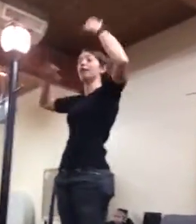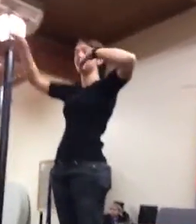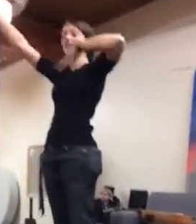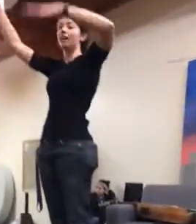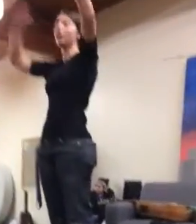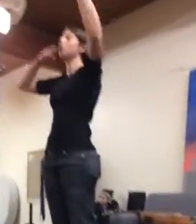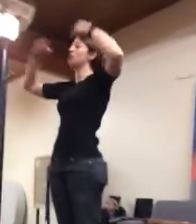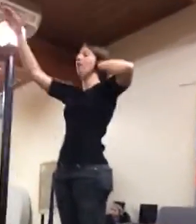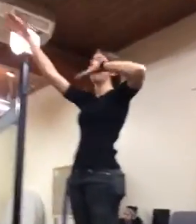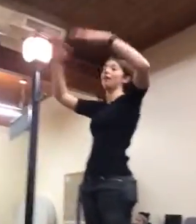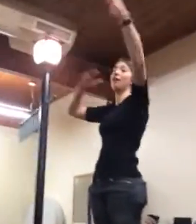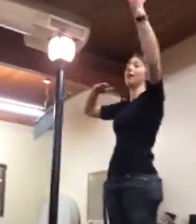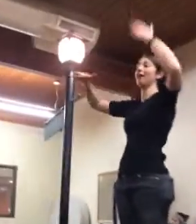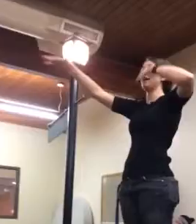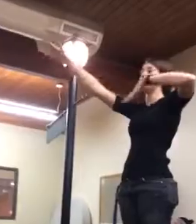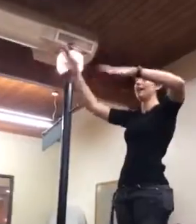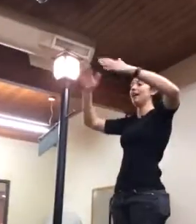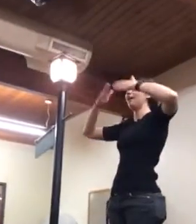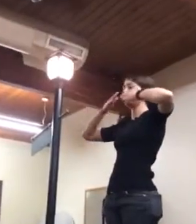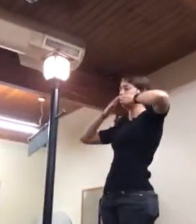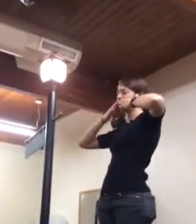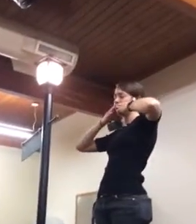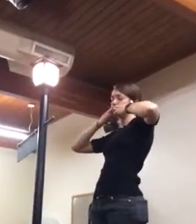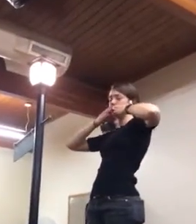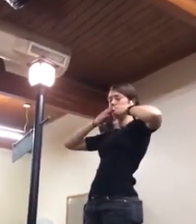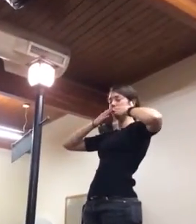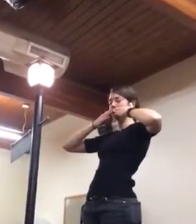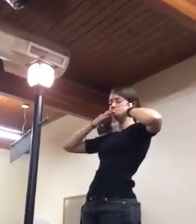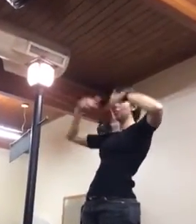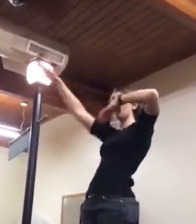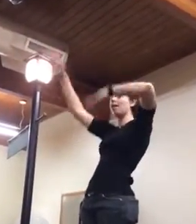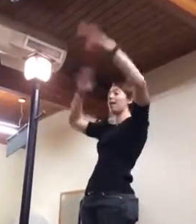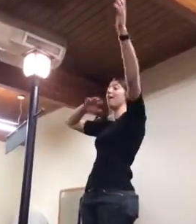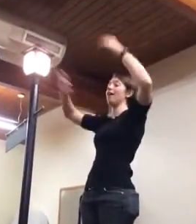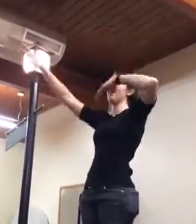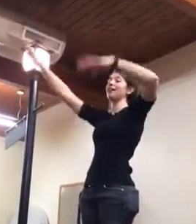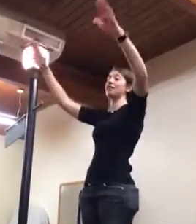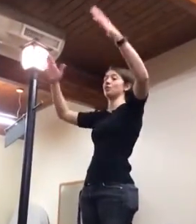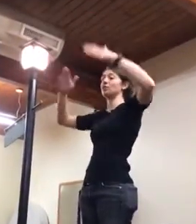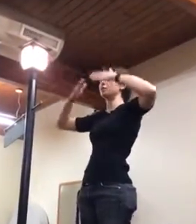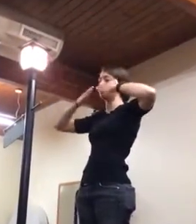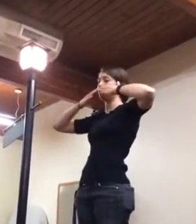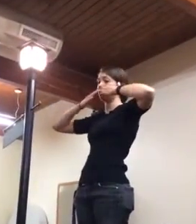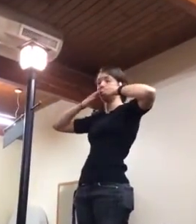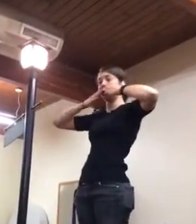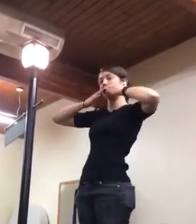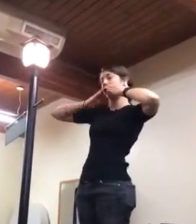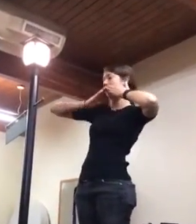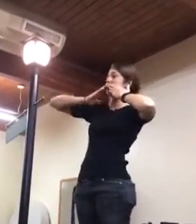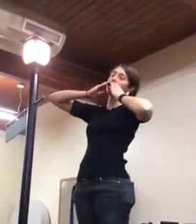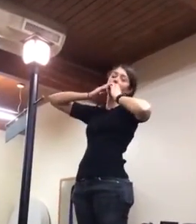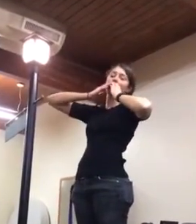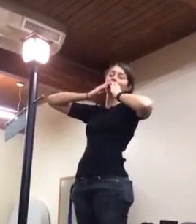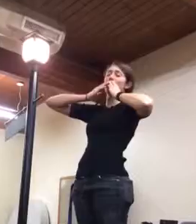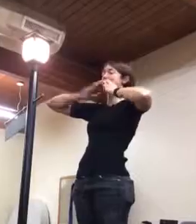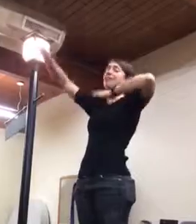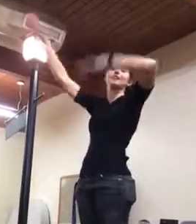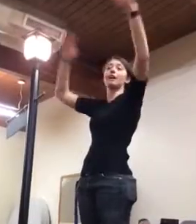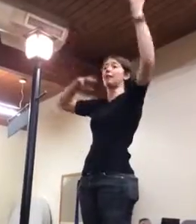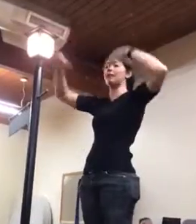us. Joy, unspeakable joy. So unspeakable, like we can't talk about it, but we have to talk about it, so